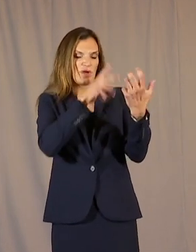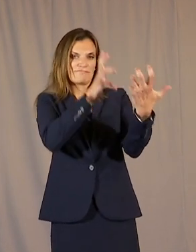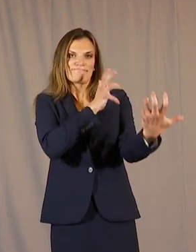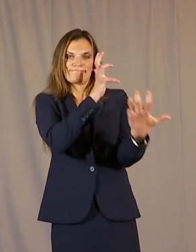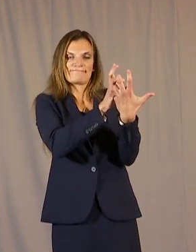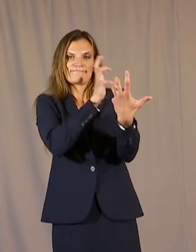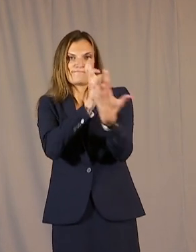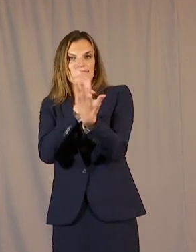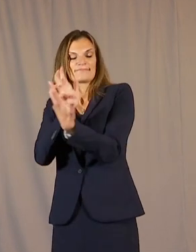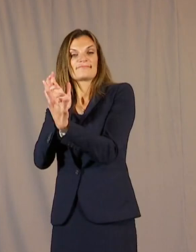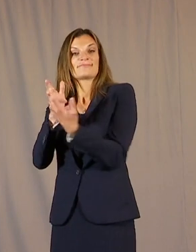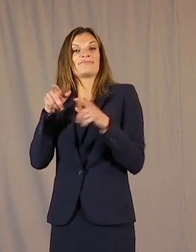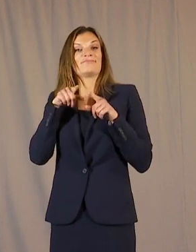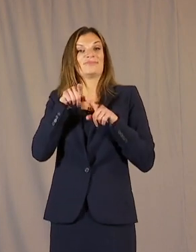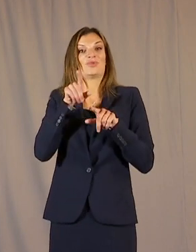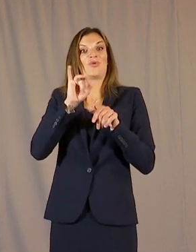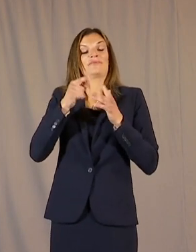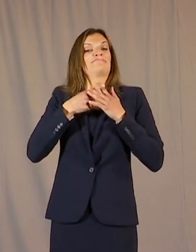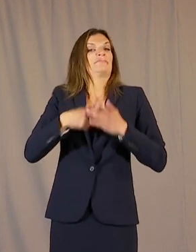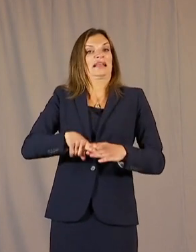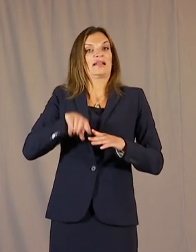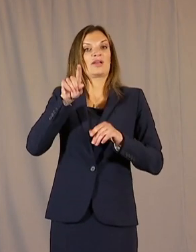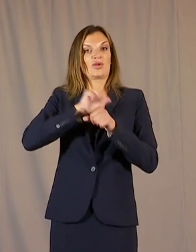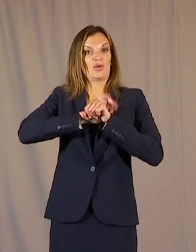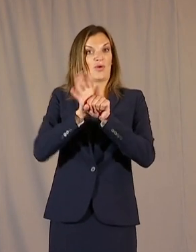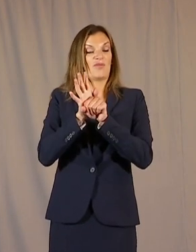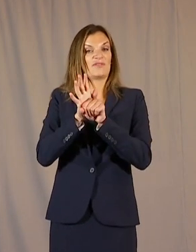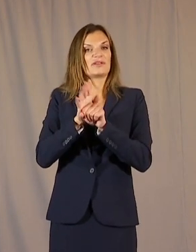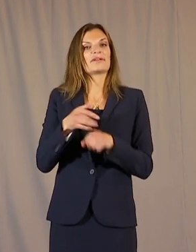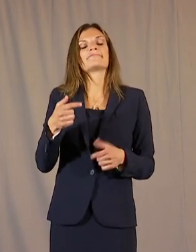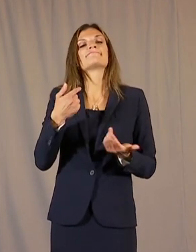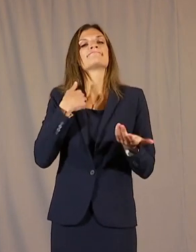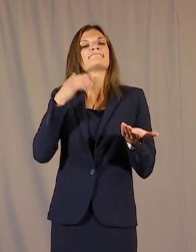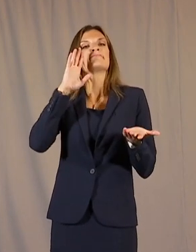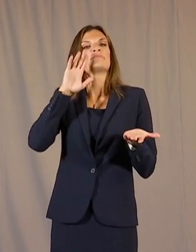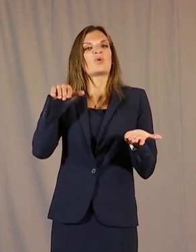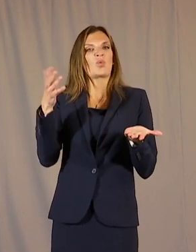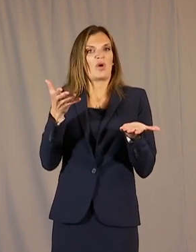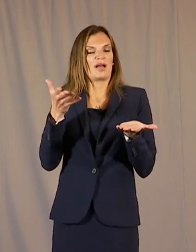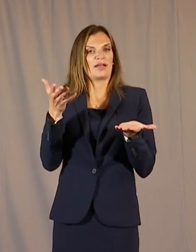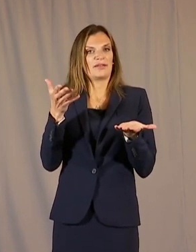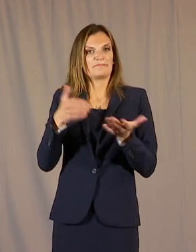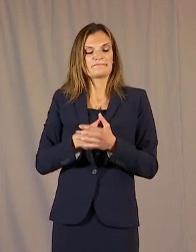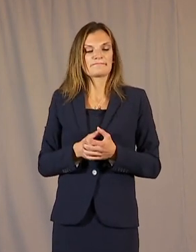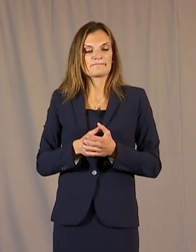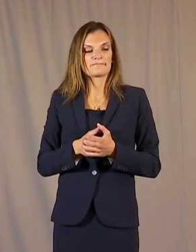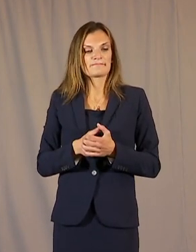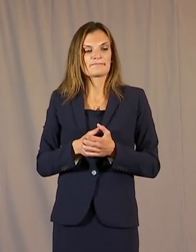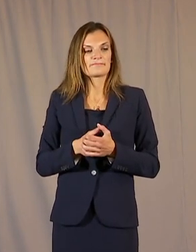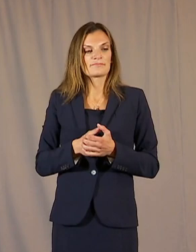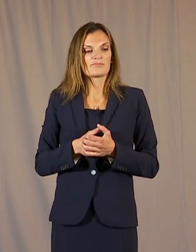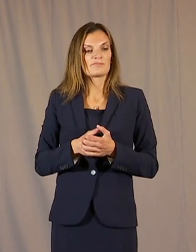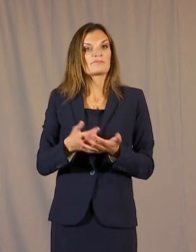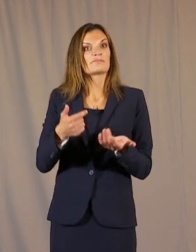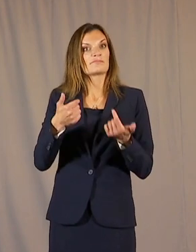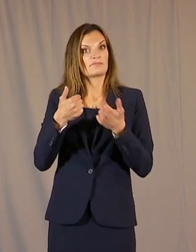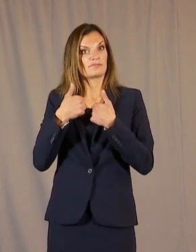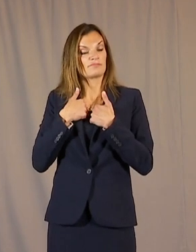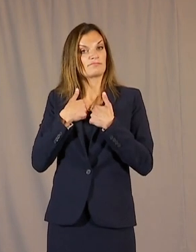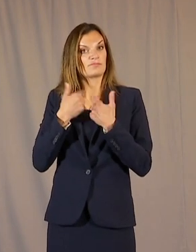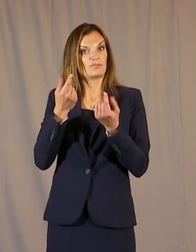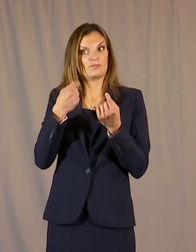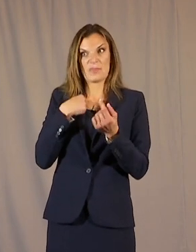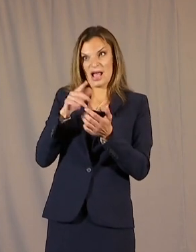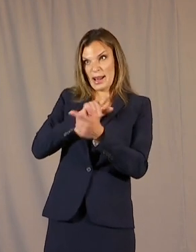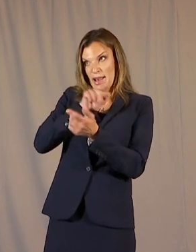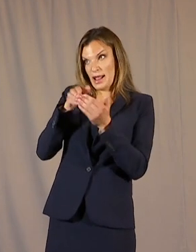early stages of COVID, we all know this, the community was, well, who do I believe? Do I believe TikTok? Do I believe my neighbors?